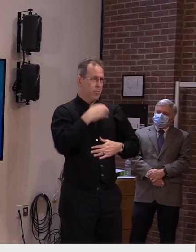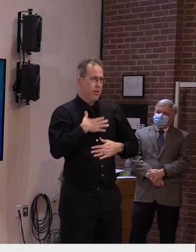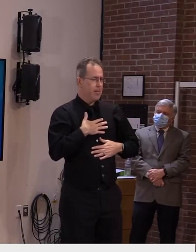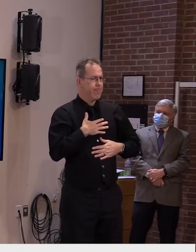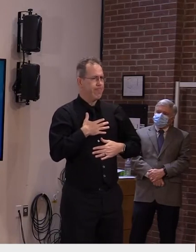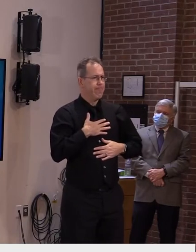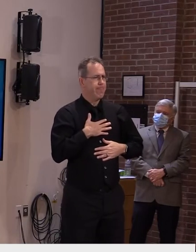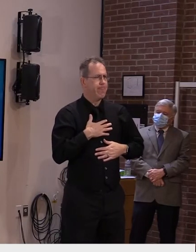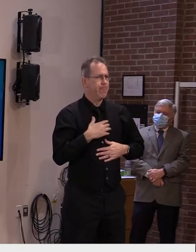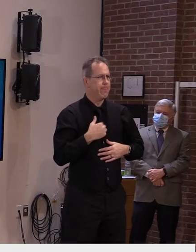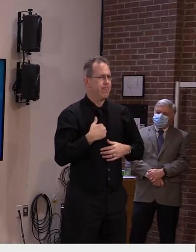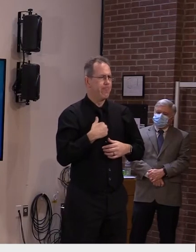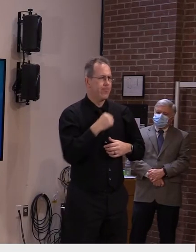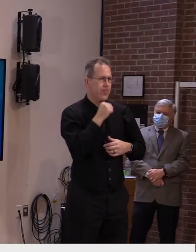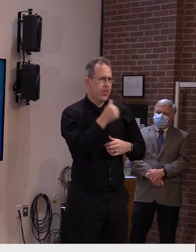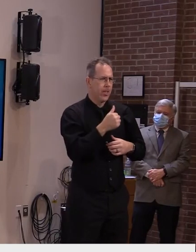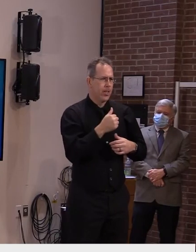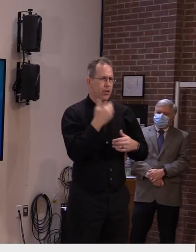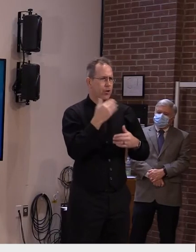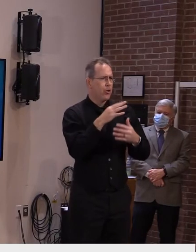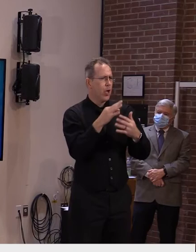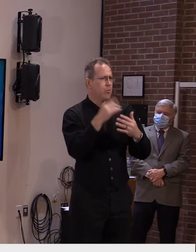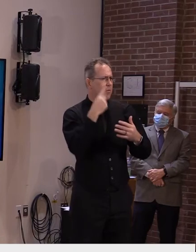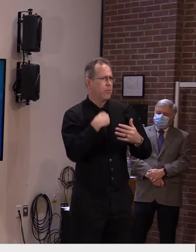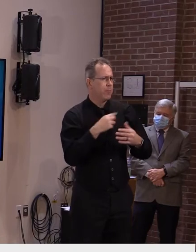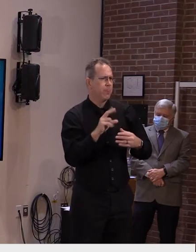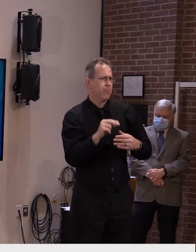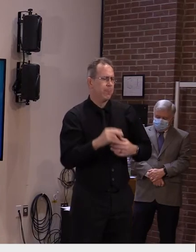that wouldn't be on the table from my perspective.